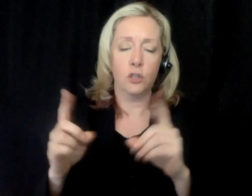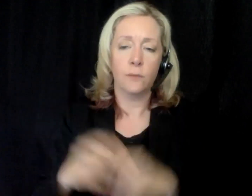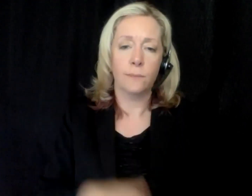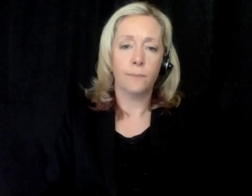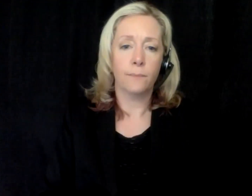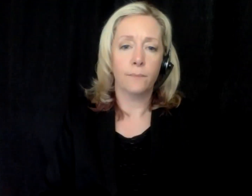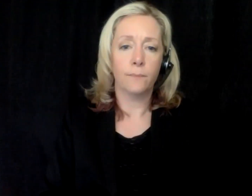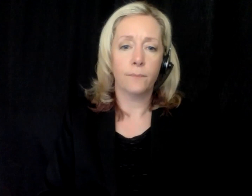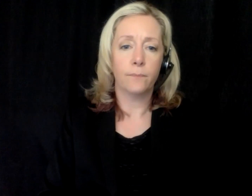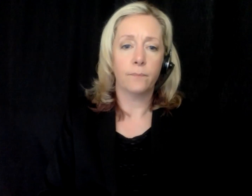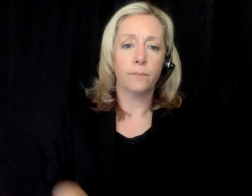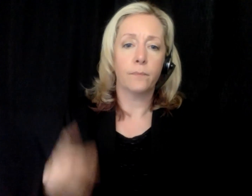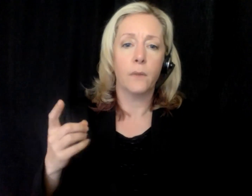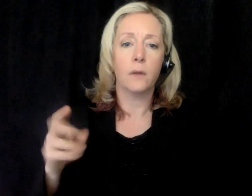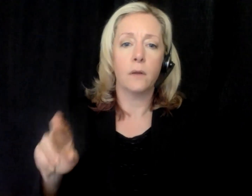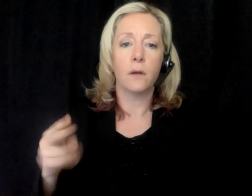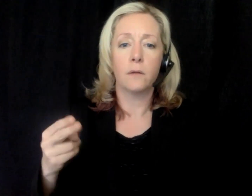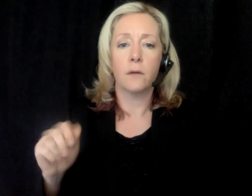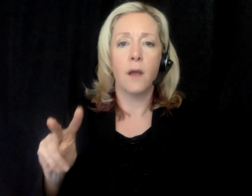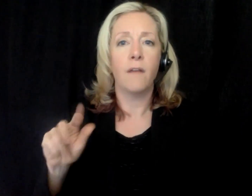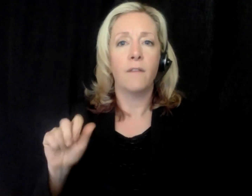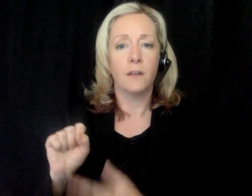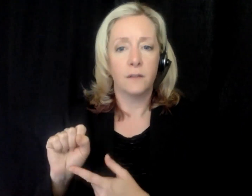I'd also like to add to that is that,